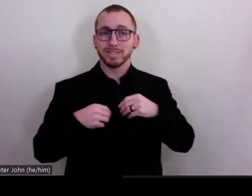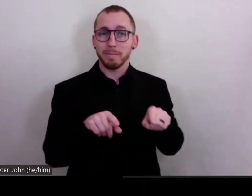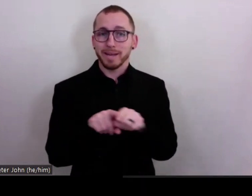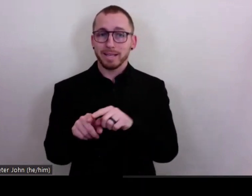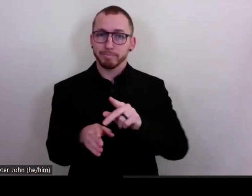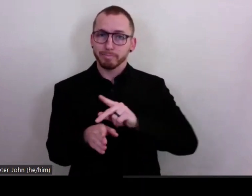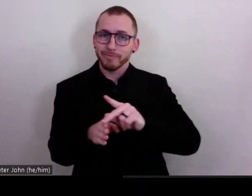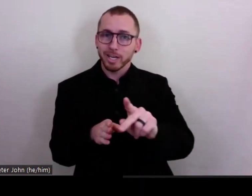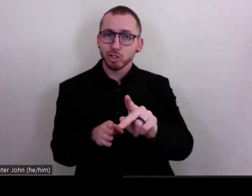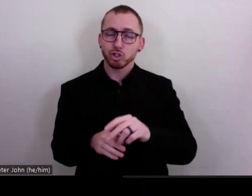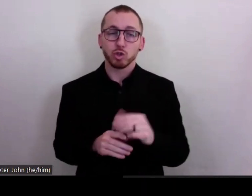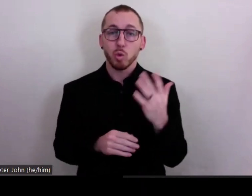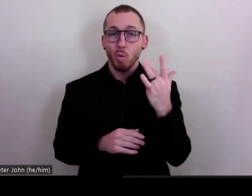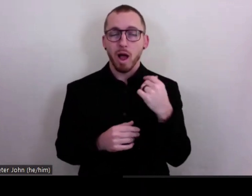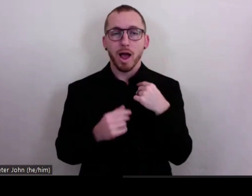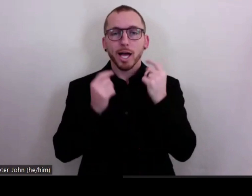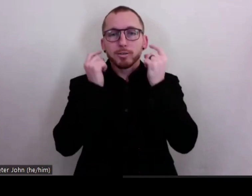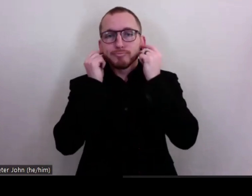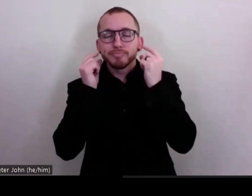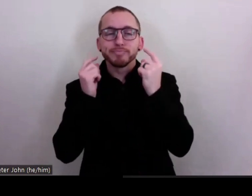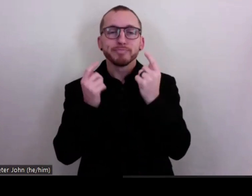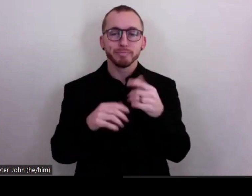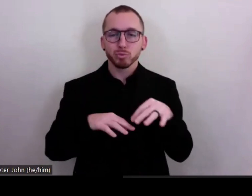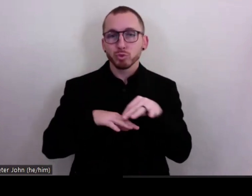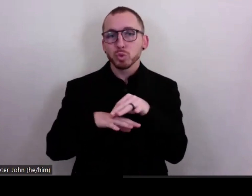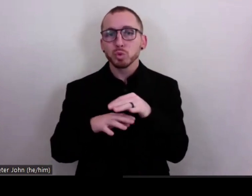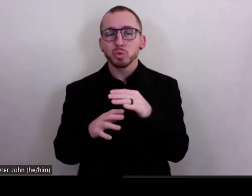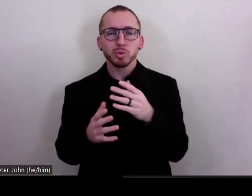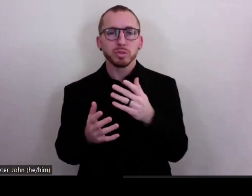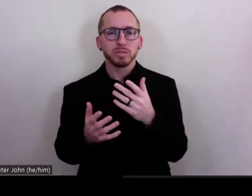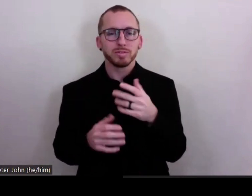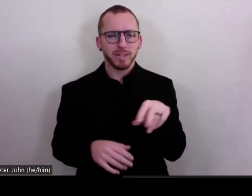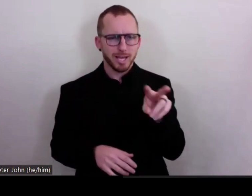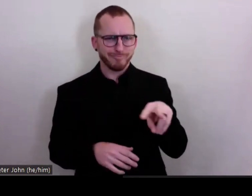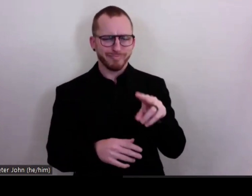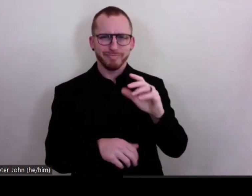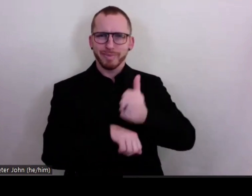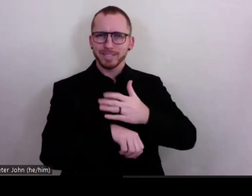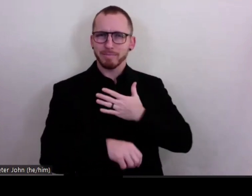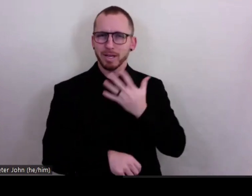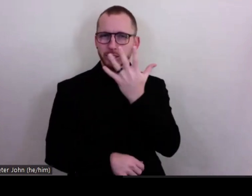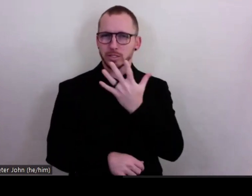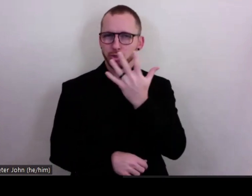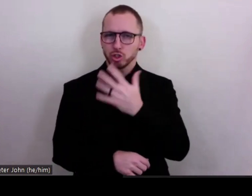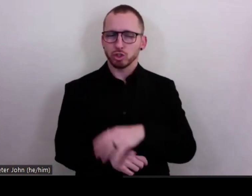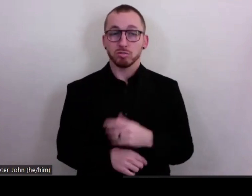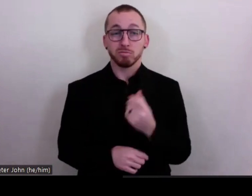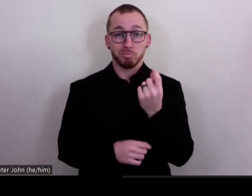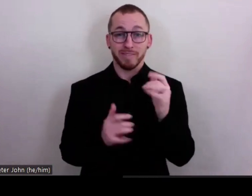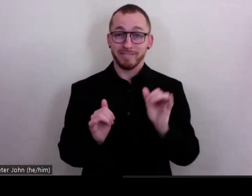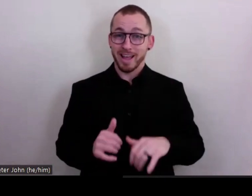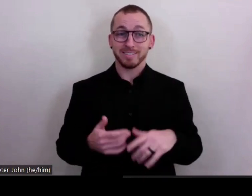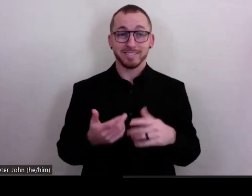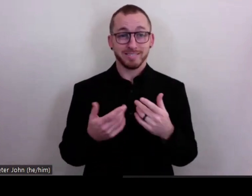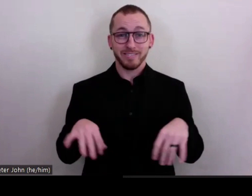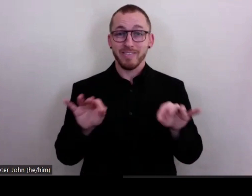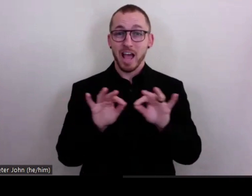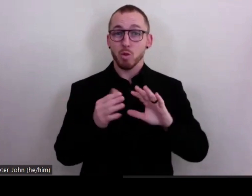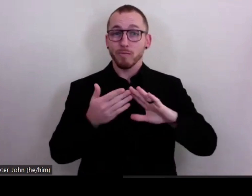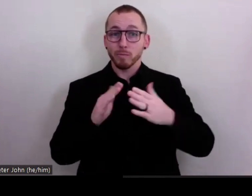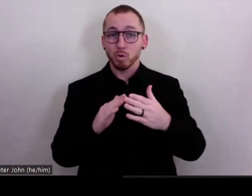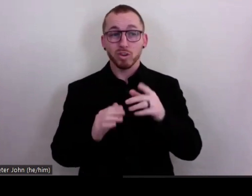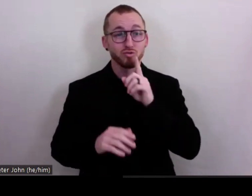I wear certain jewelry or I show up a certain way. But I think that is the value of community, that we're all